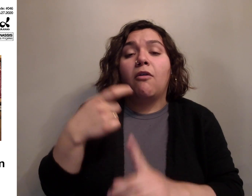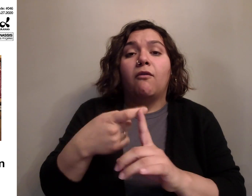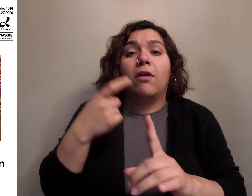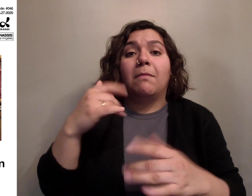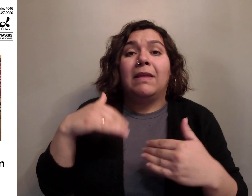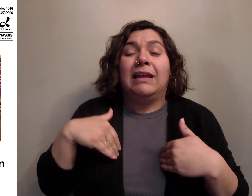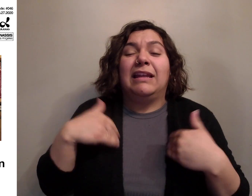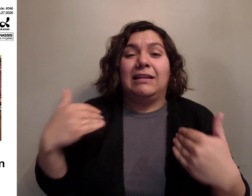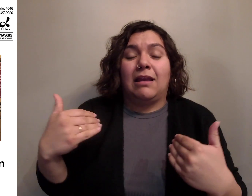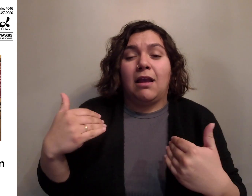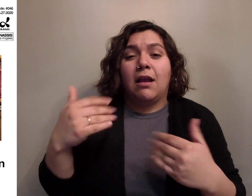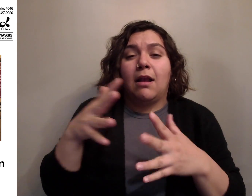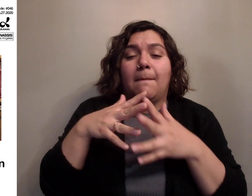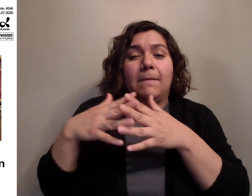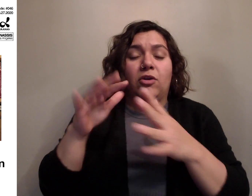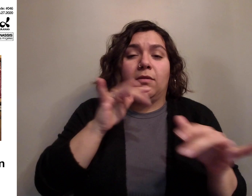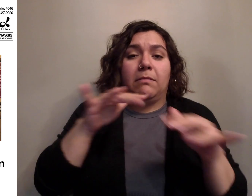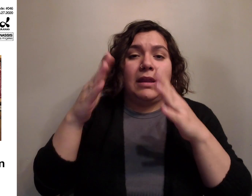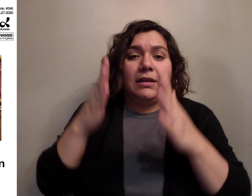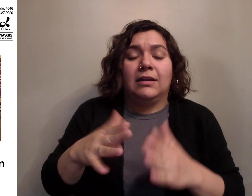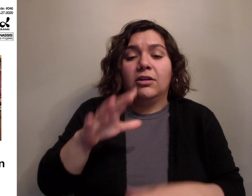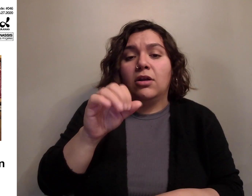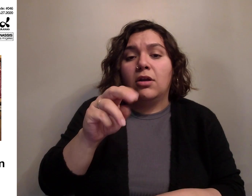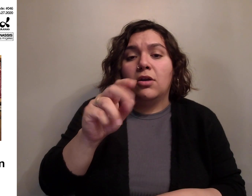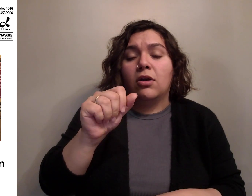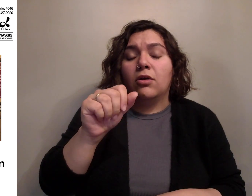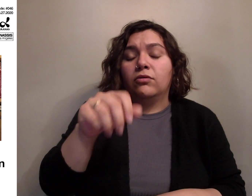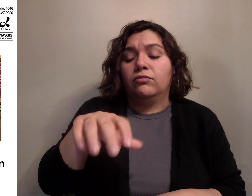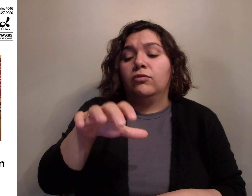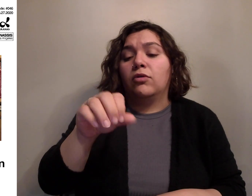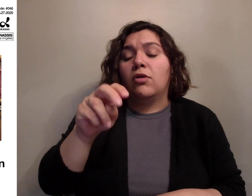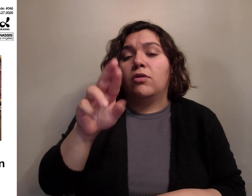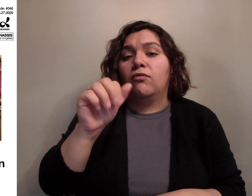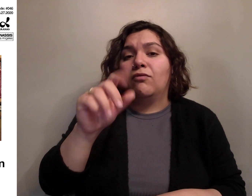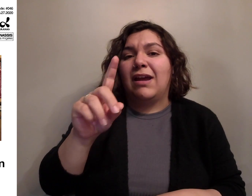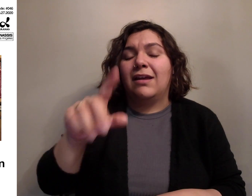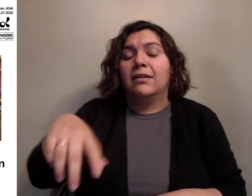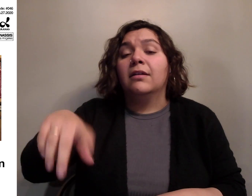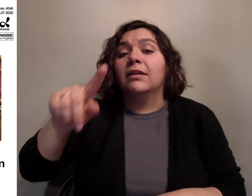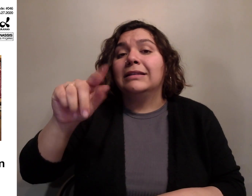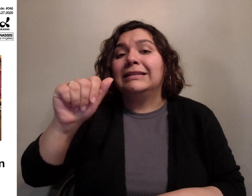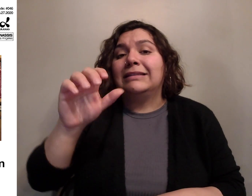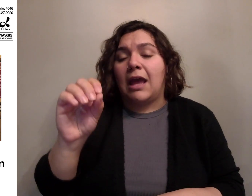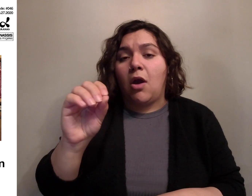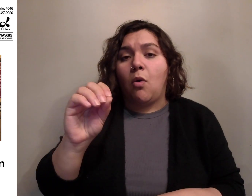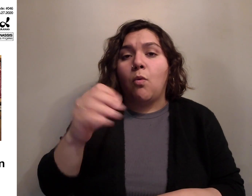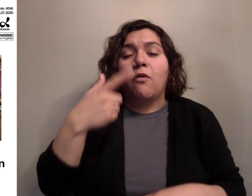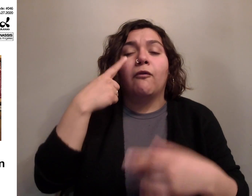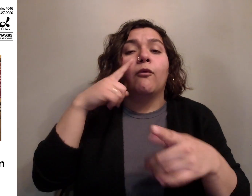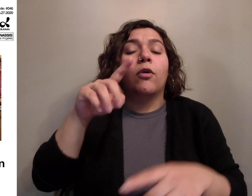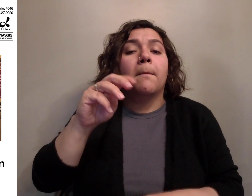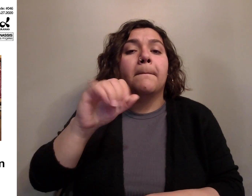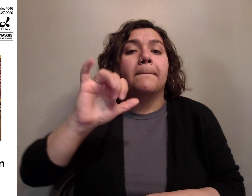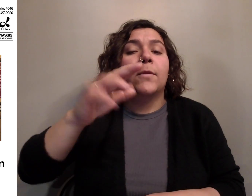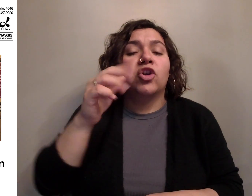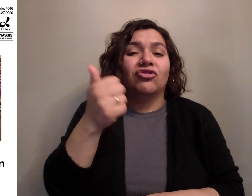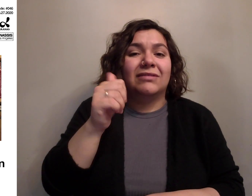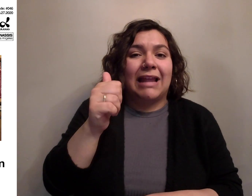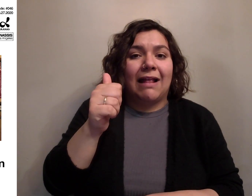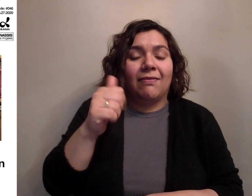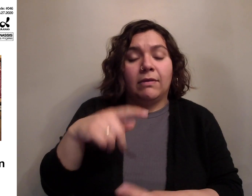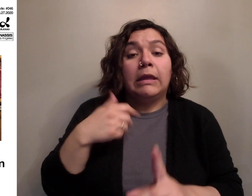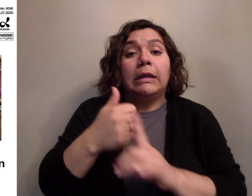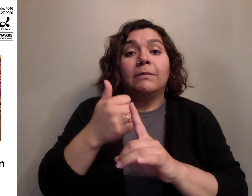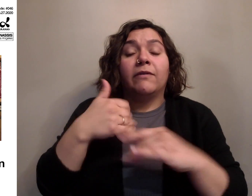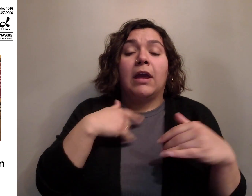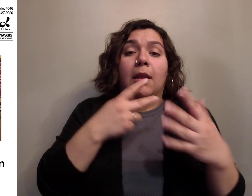young American pianist Conrad Tao on March 10th, and he performed a program